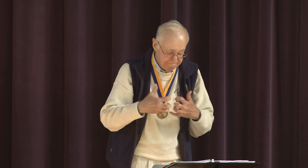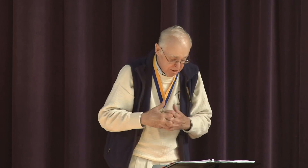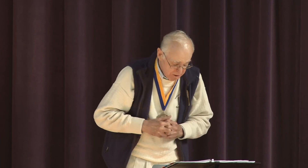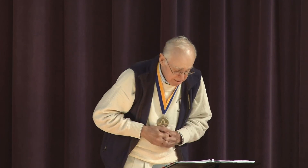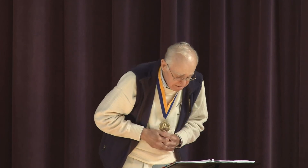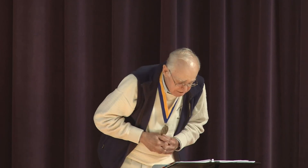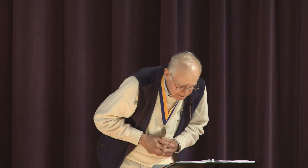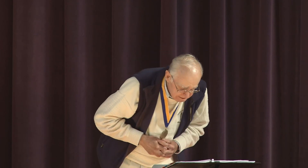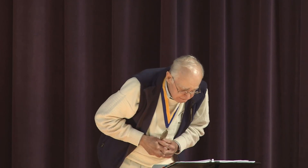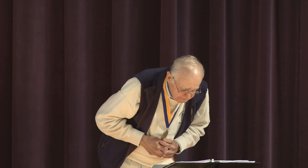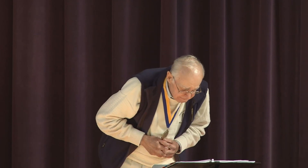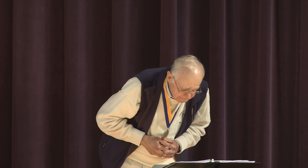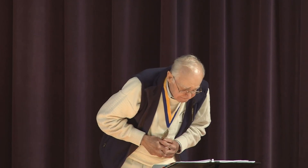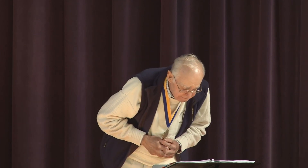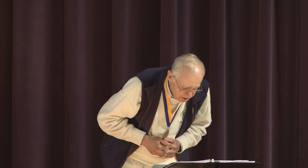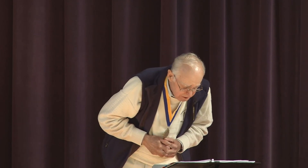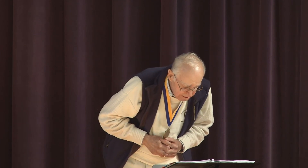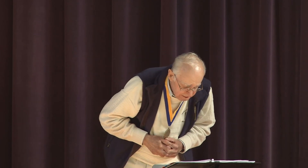That includes my first college roommate.